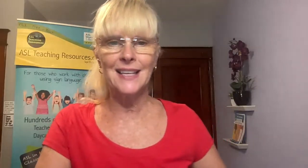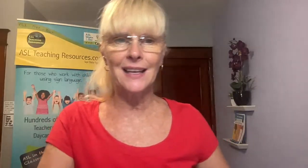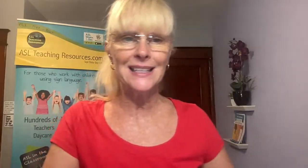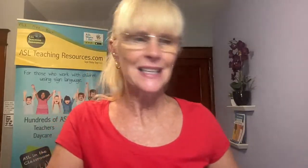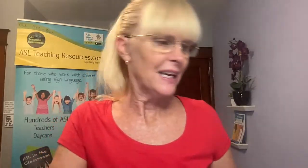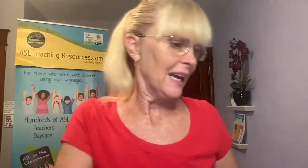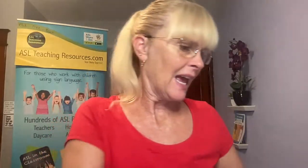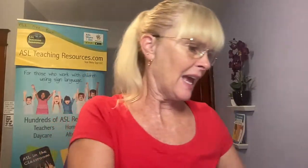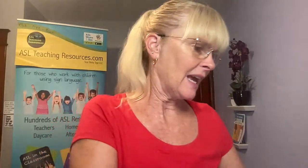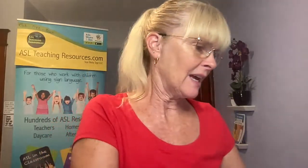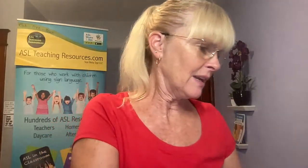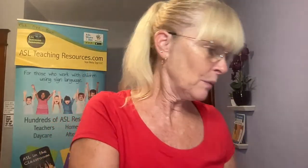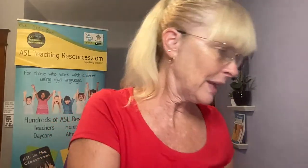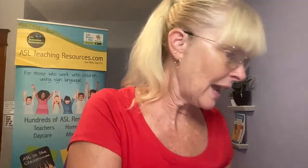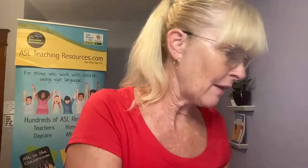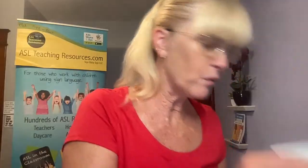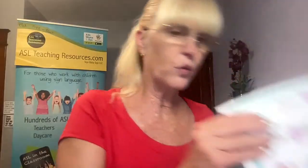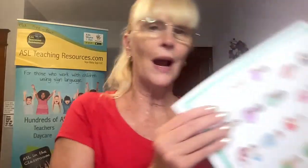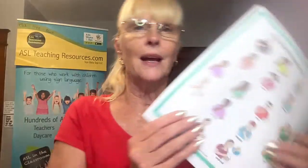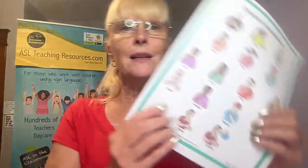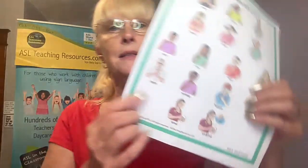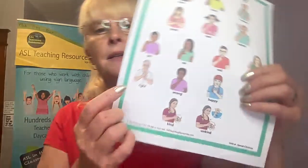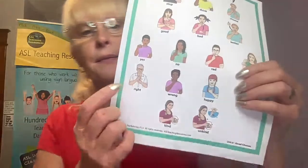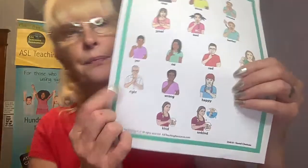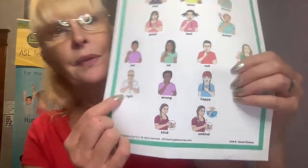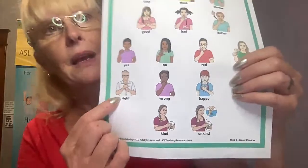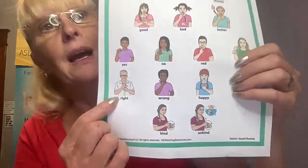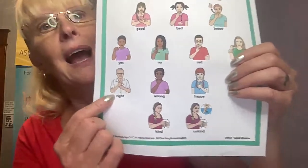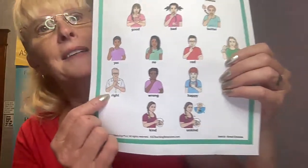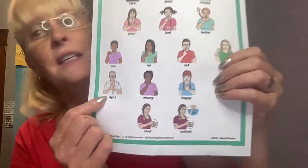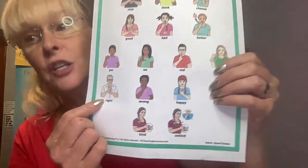set. And we have right, as in you're